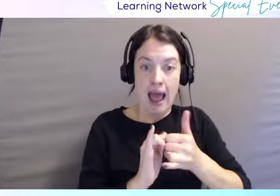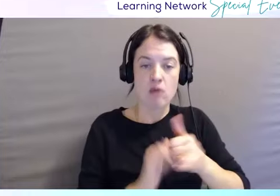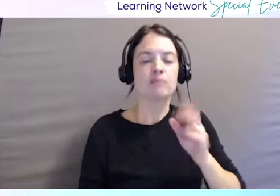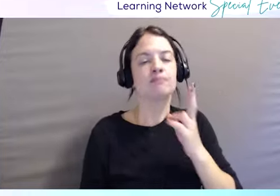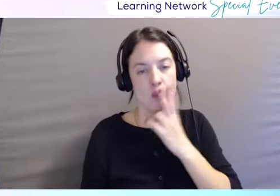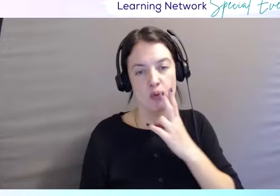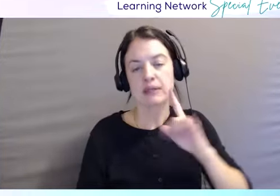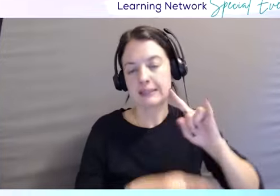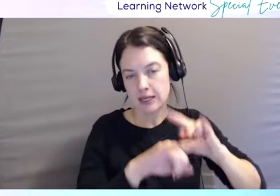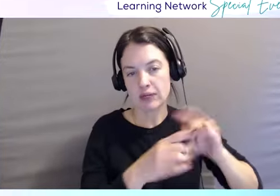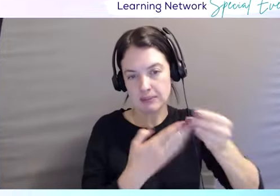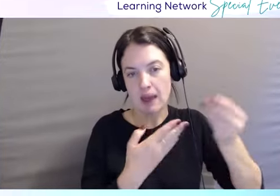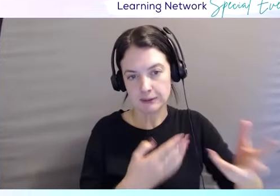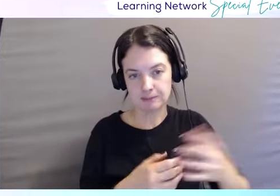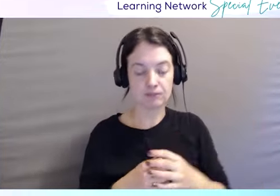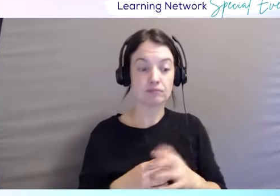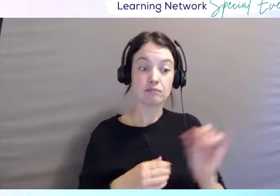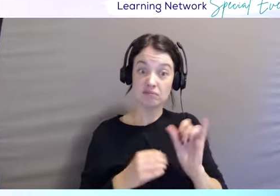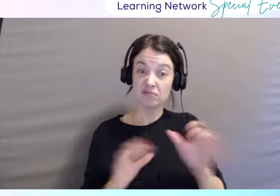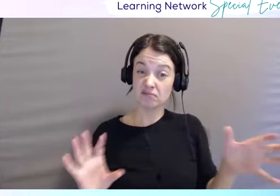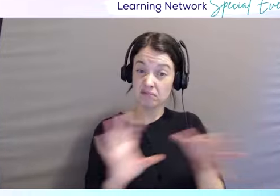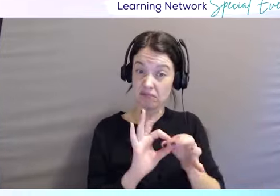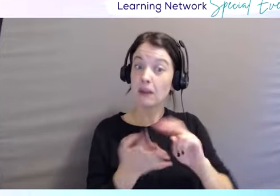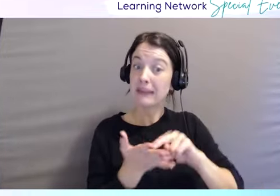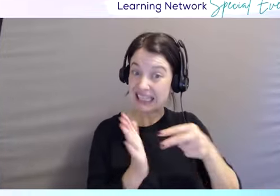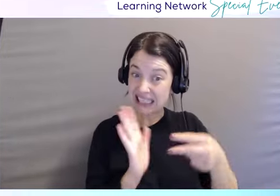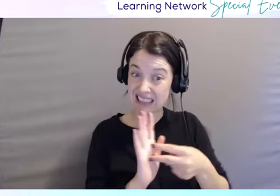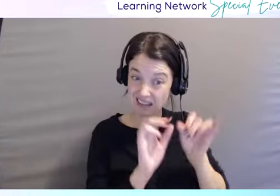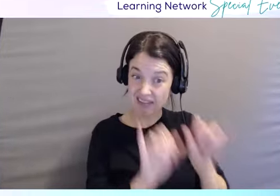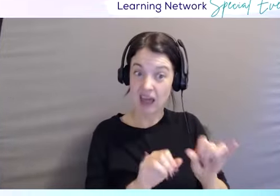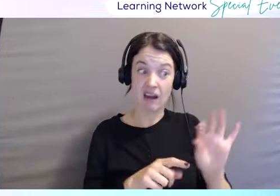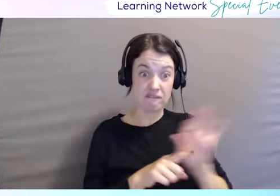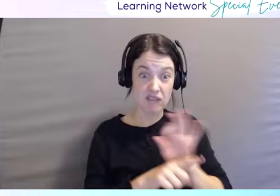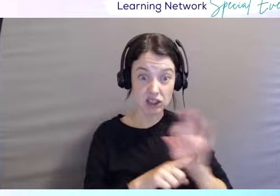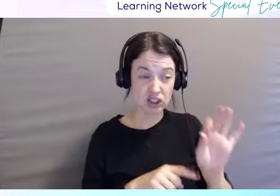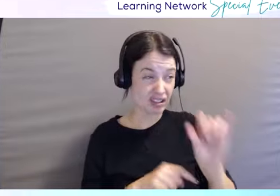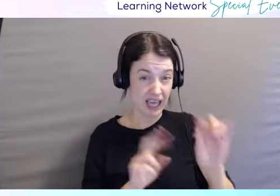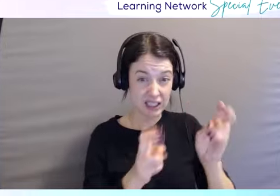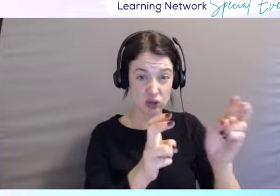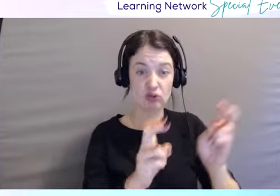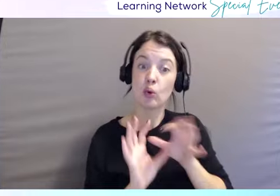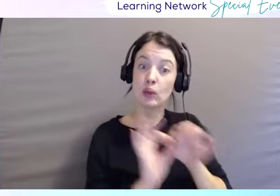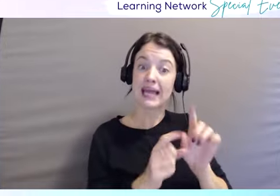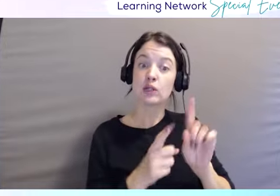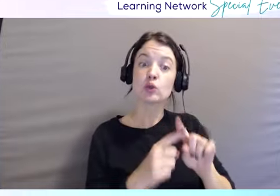you, the attachment of meaning to these and function to these issues around smoking and vaping are pretty significant for